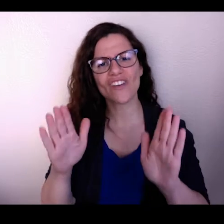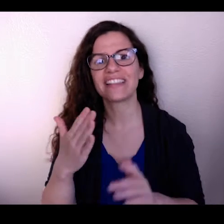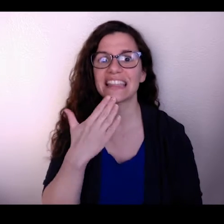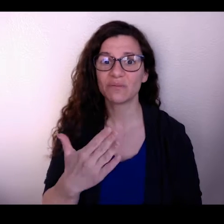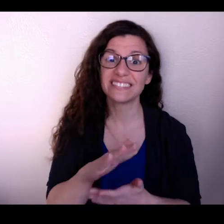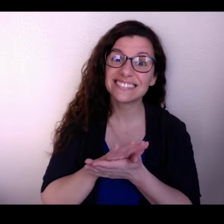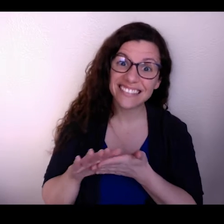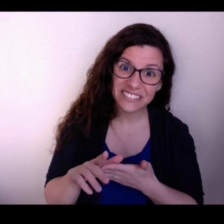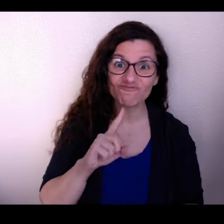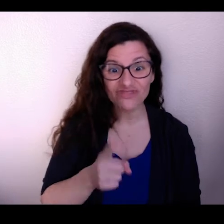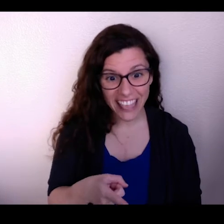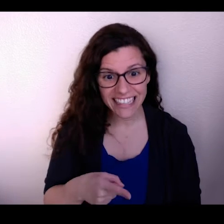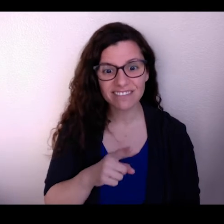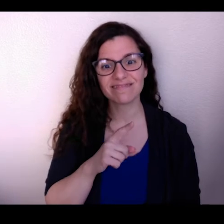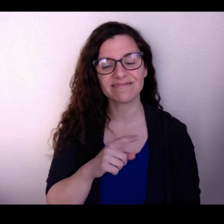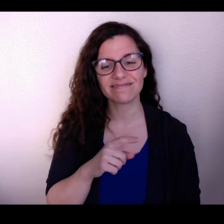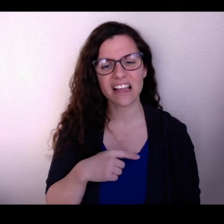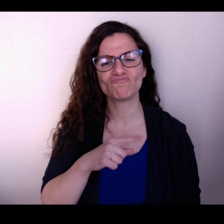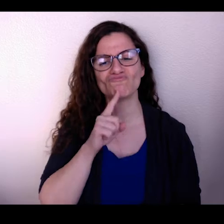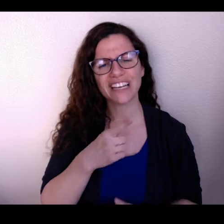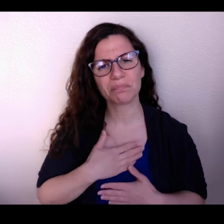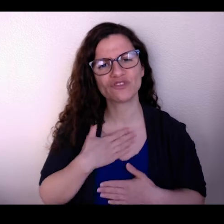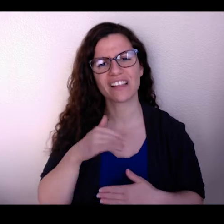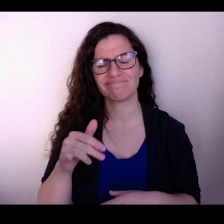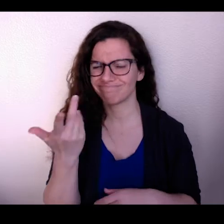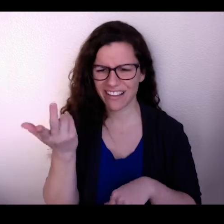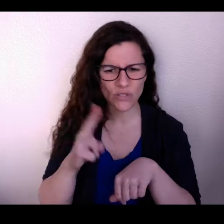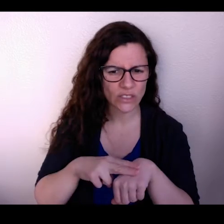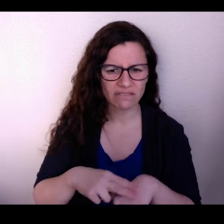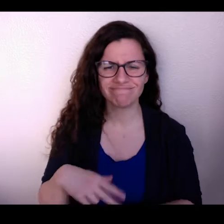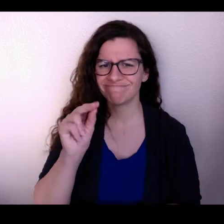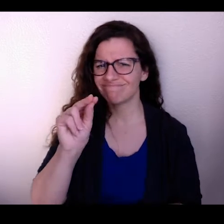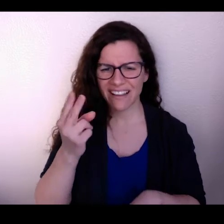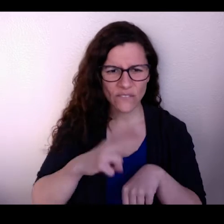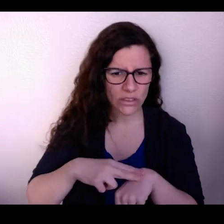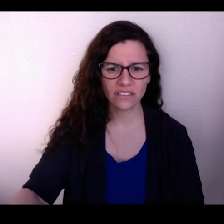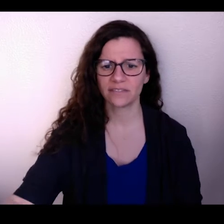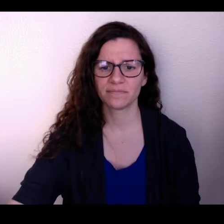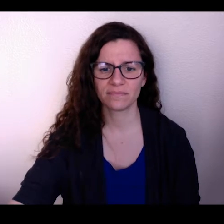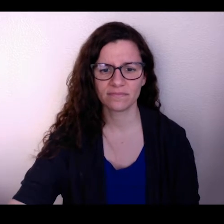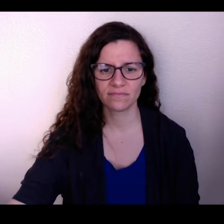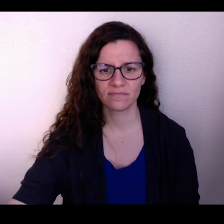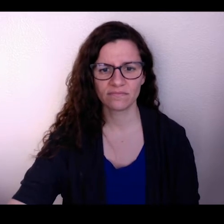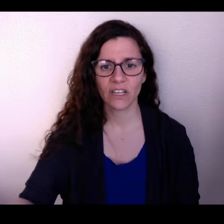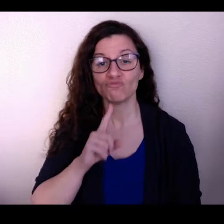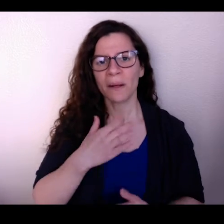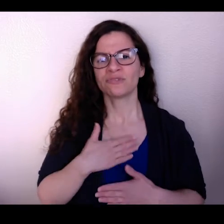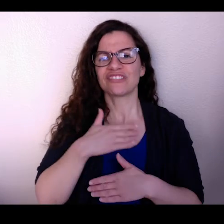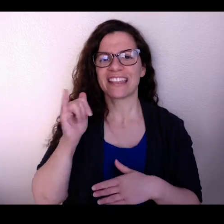That's great. Thank you. Nice. Really? Ah, I really appreciate